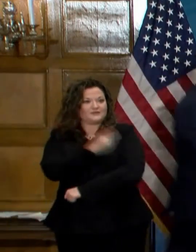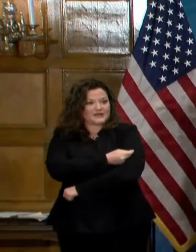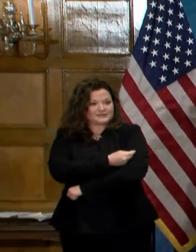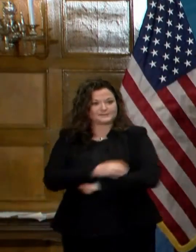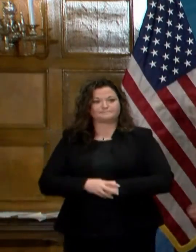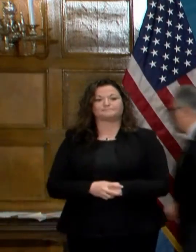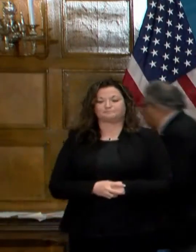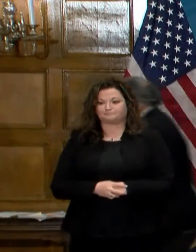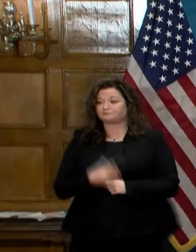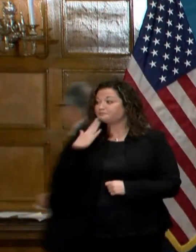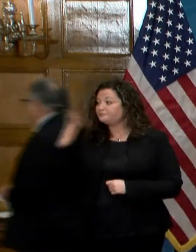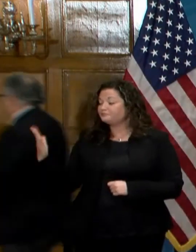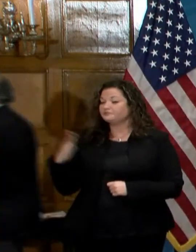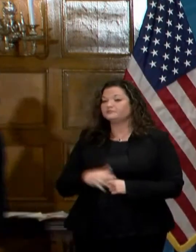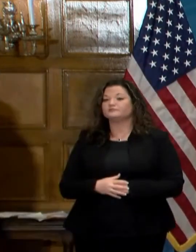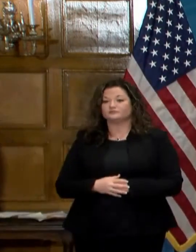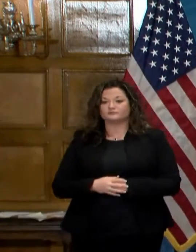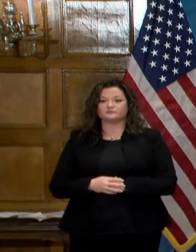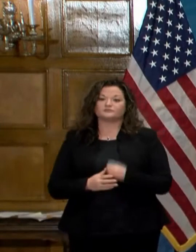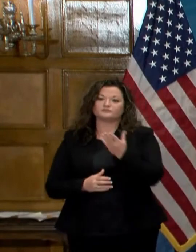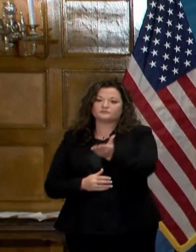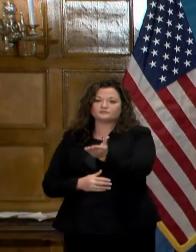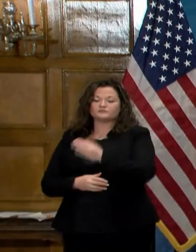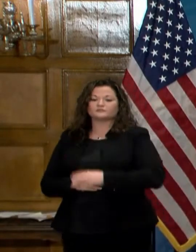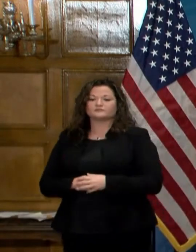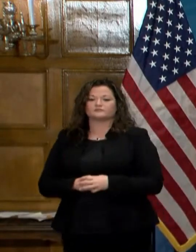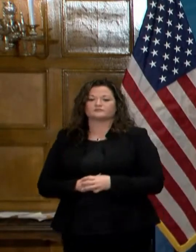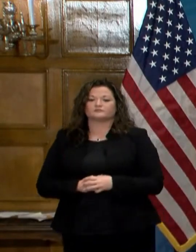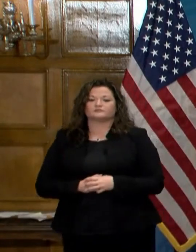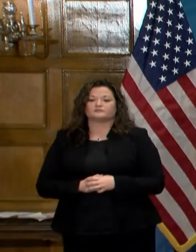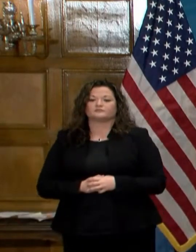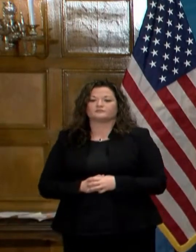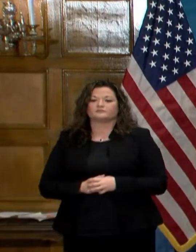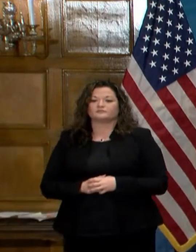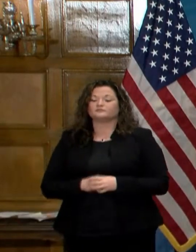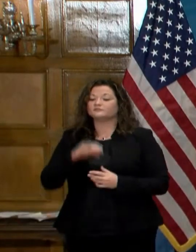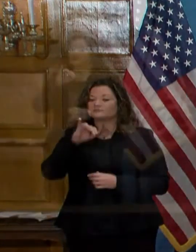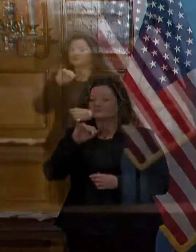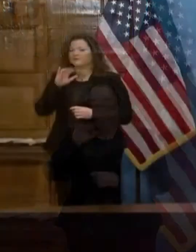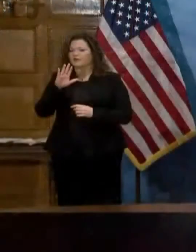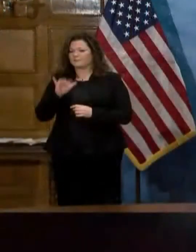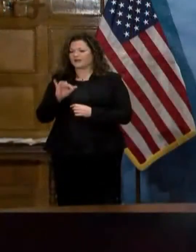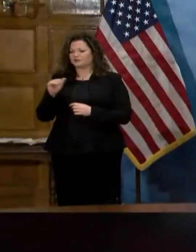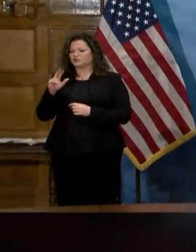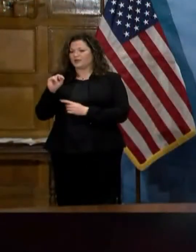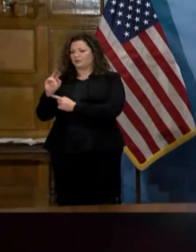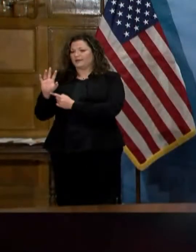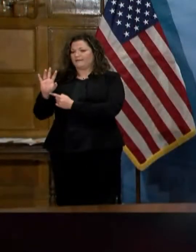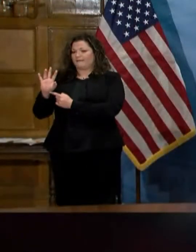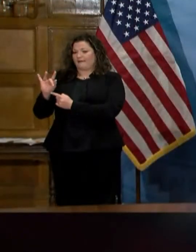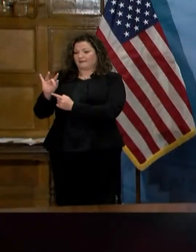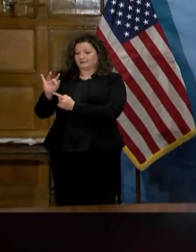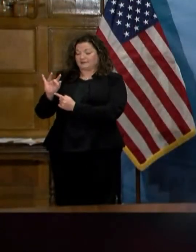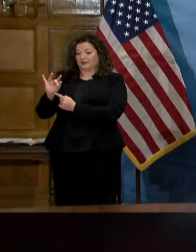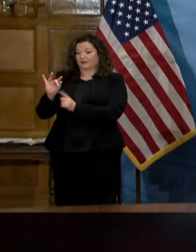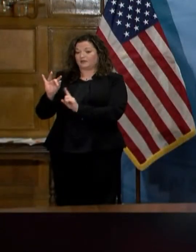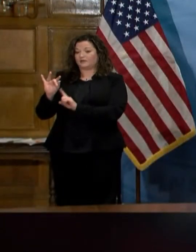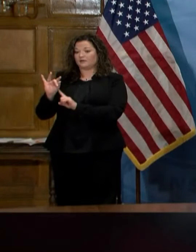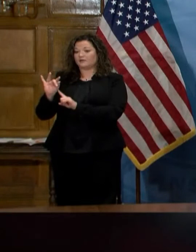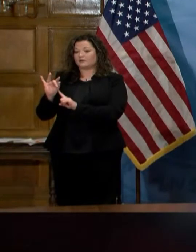you, Dr. Romero. Yes. So by January 18th,